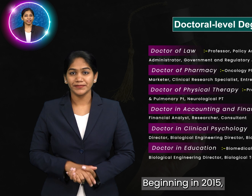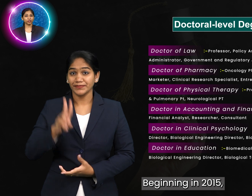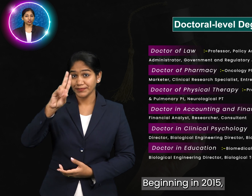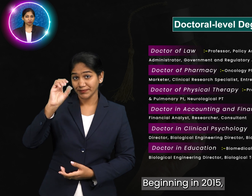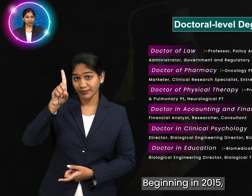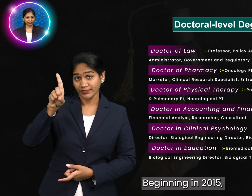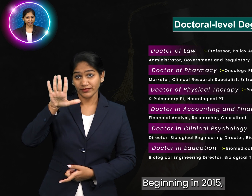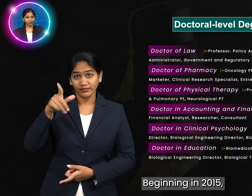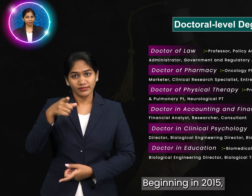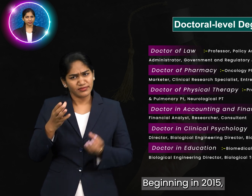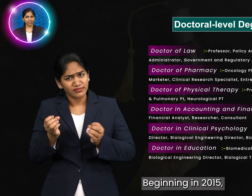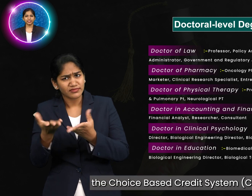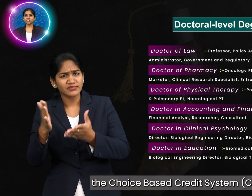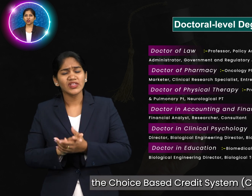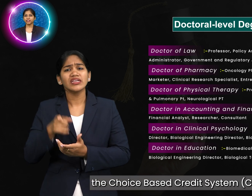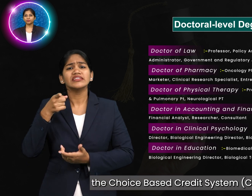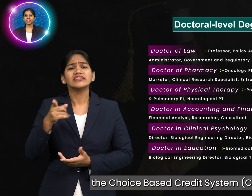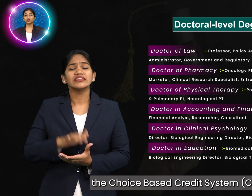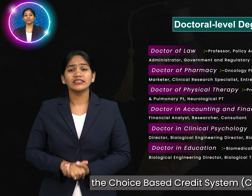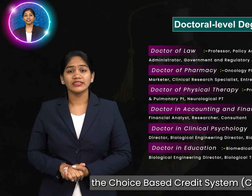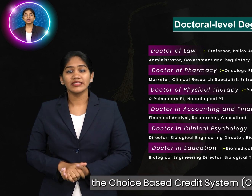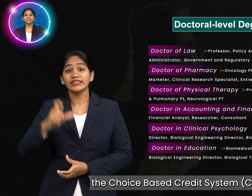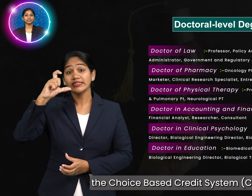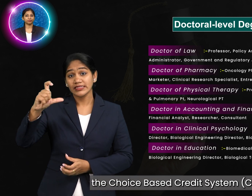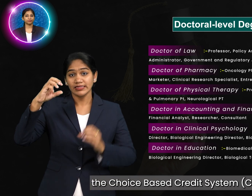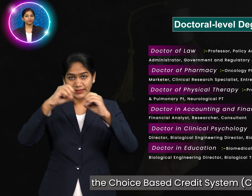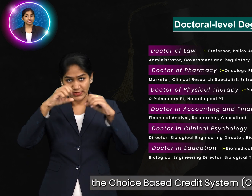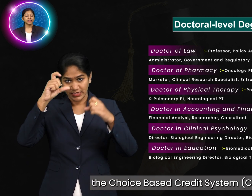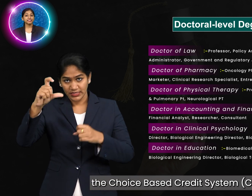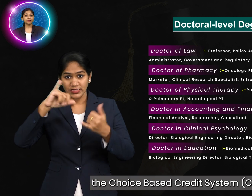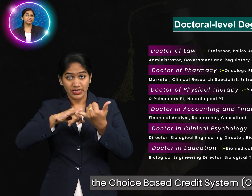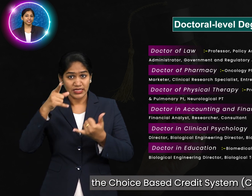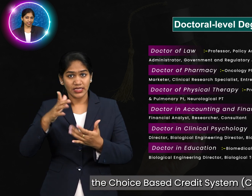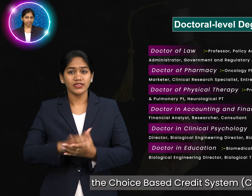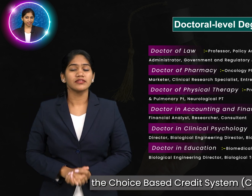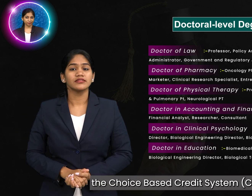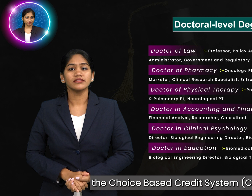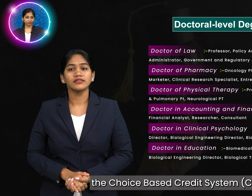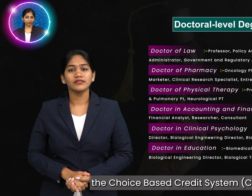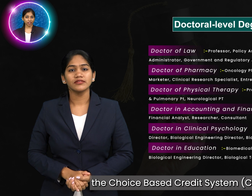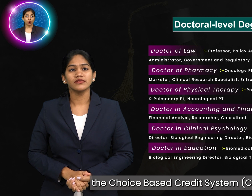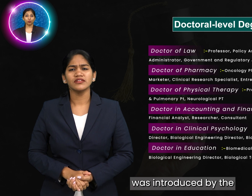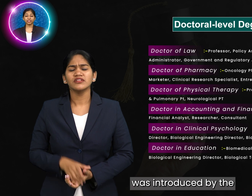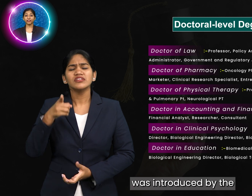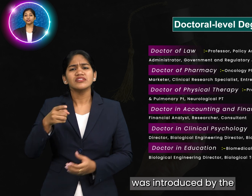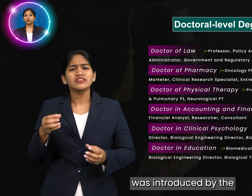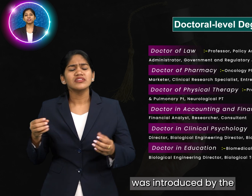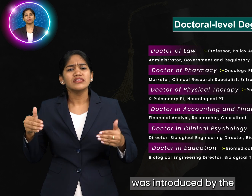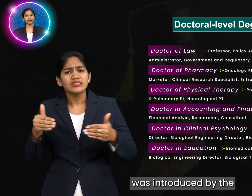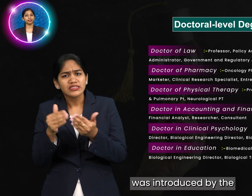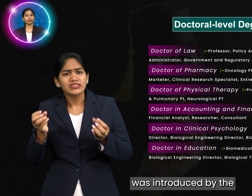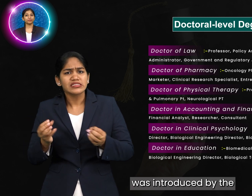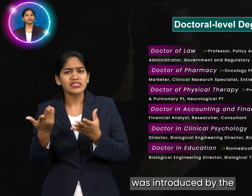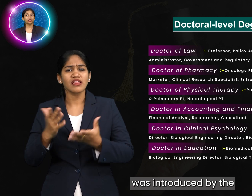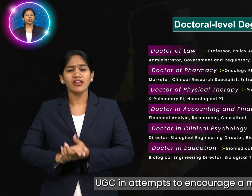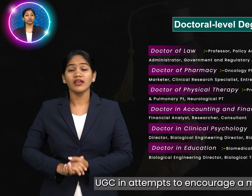Beginning in 2015, the choice-based credit system CBCS was introduced